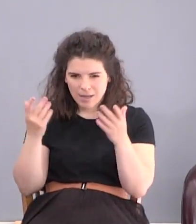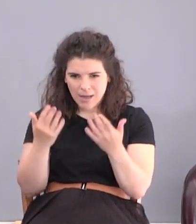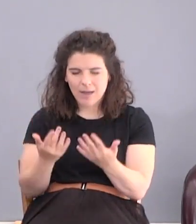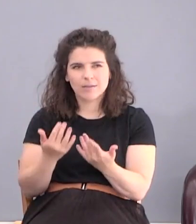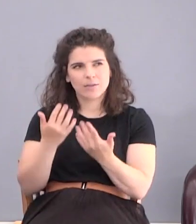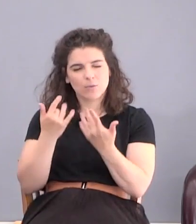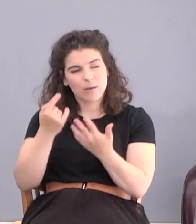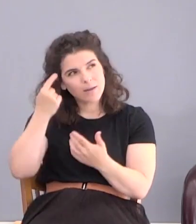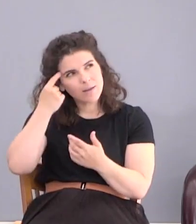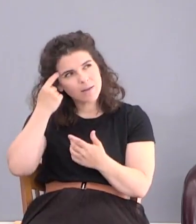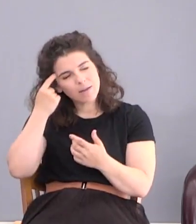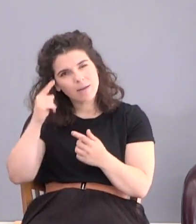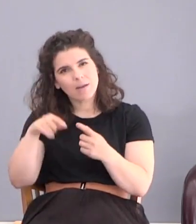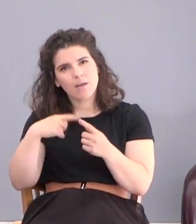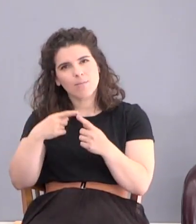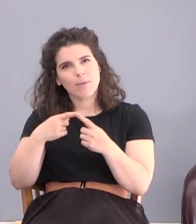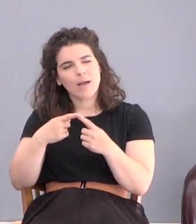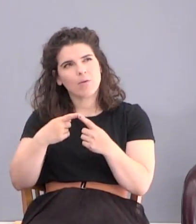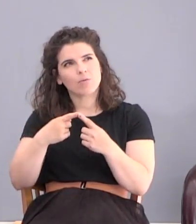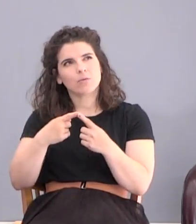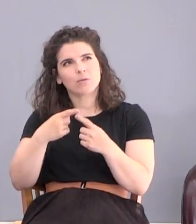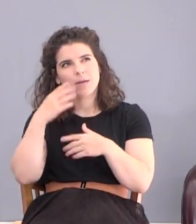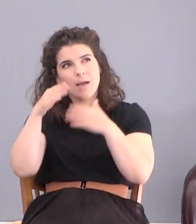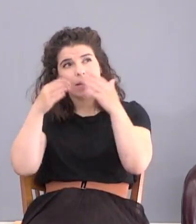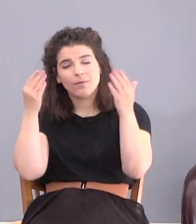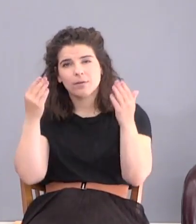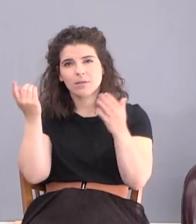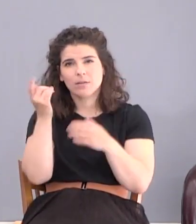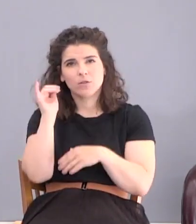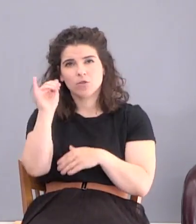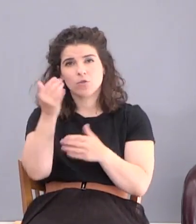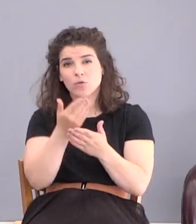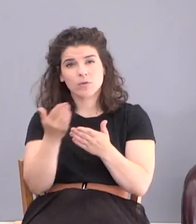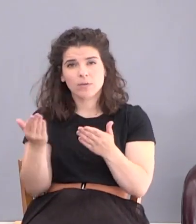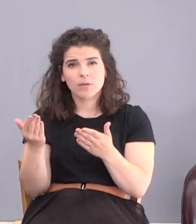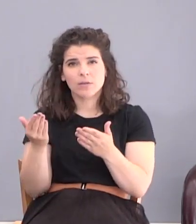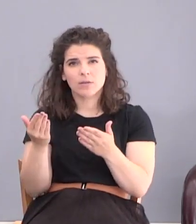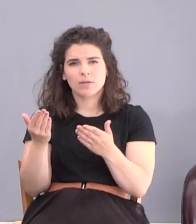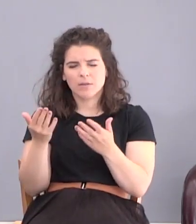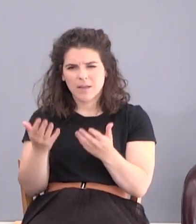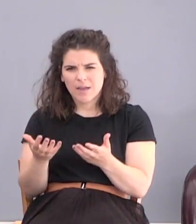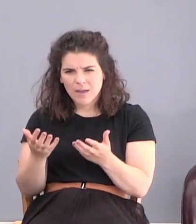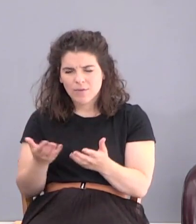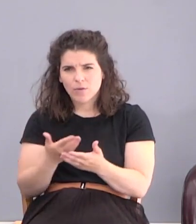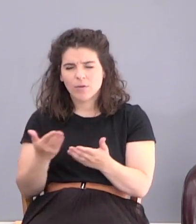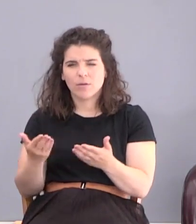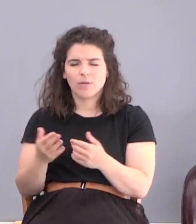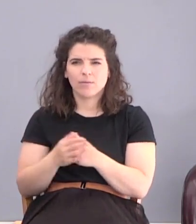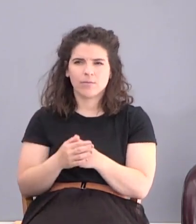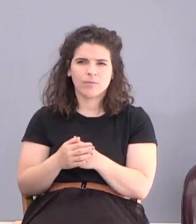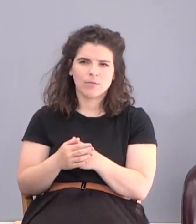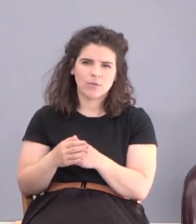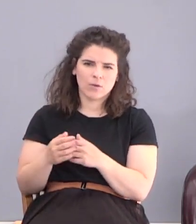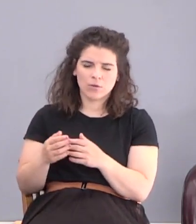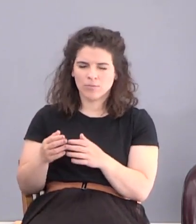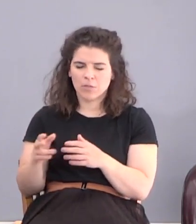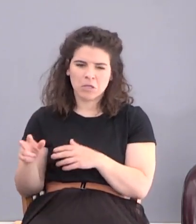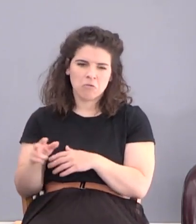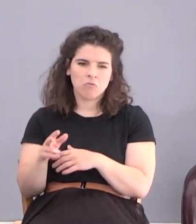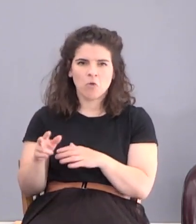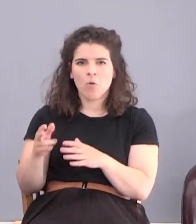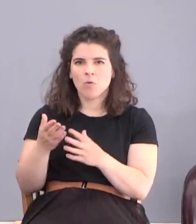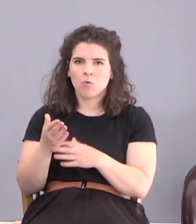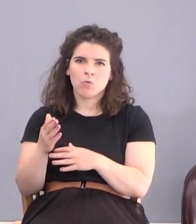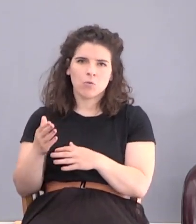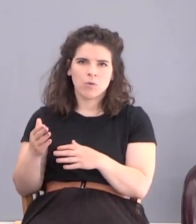waiting, thinking, and setting that affection on the eternal things, the weightier things. And we should just kind of be cruising through